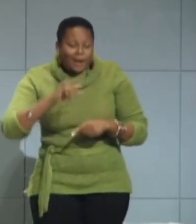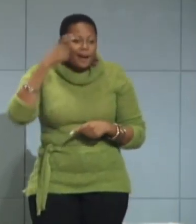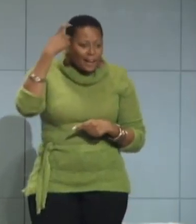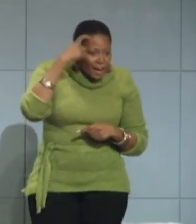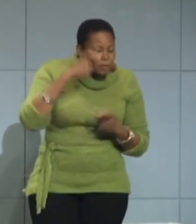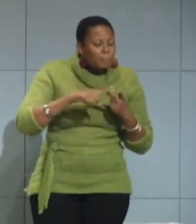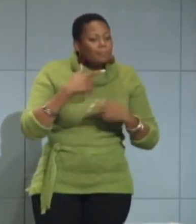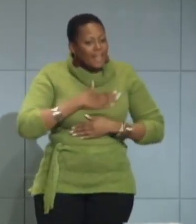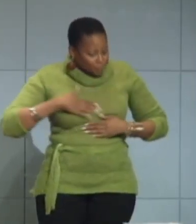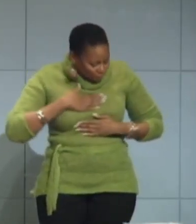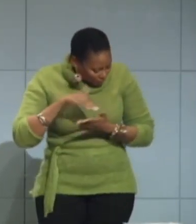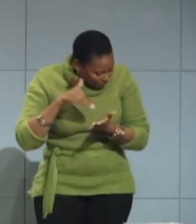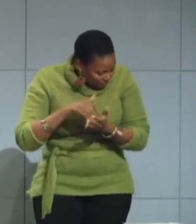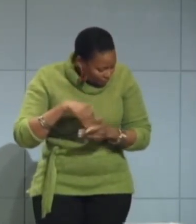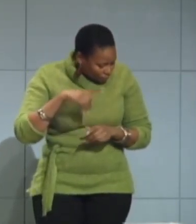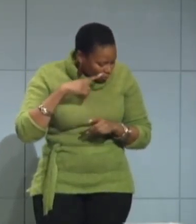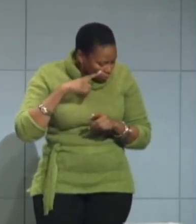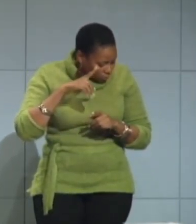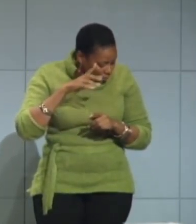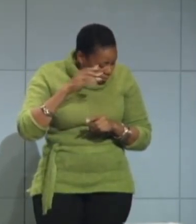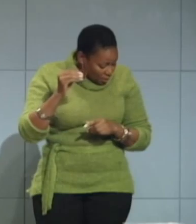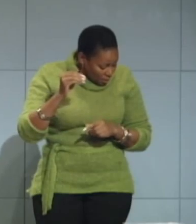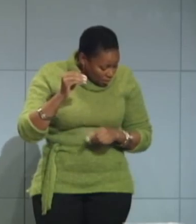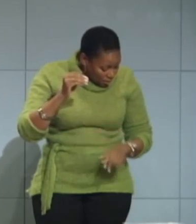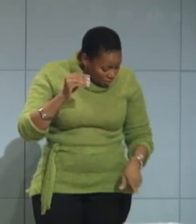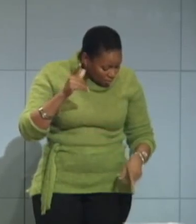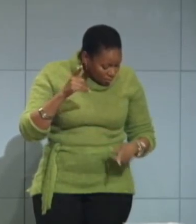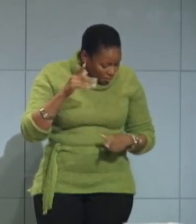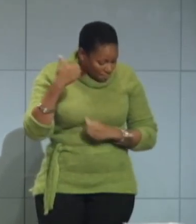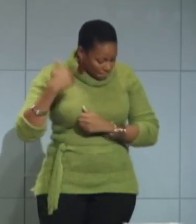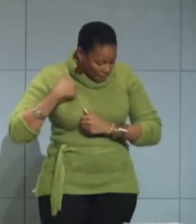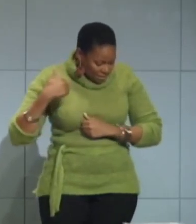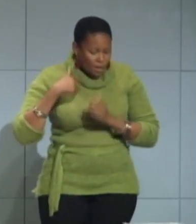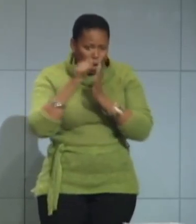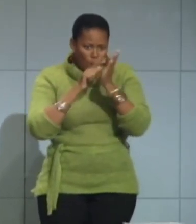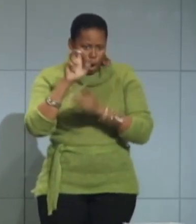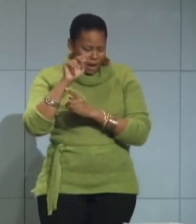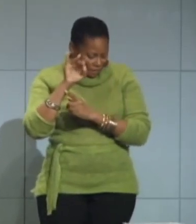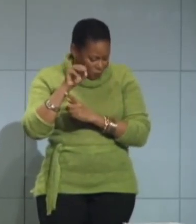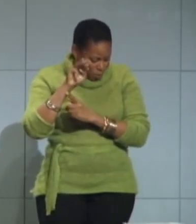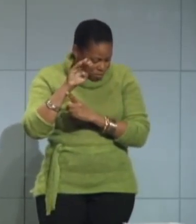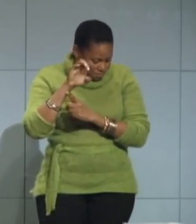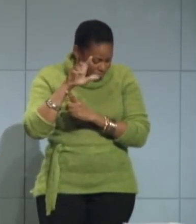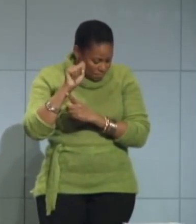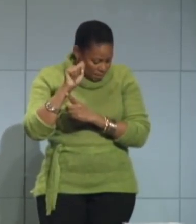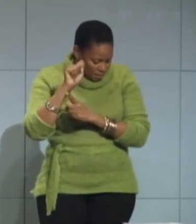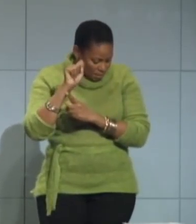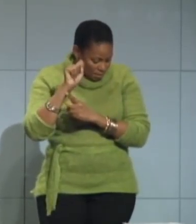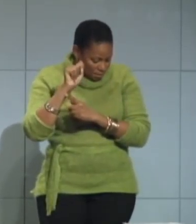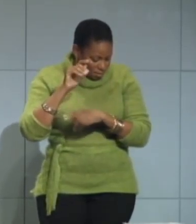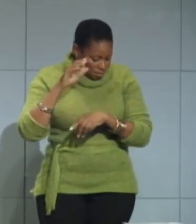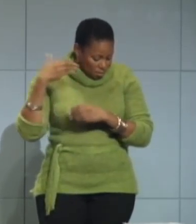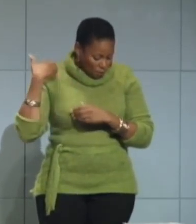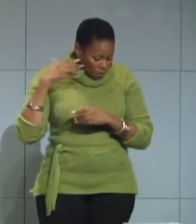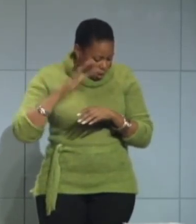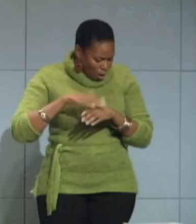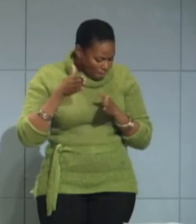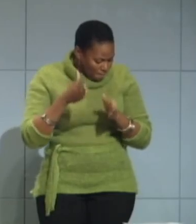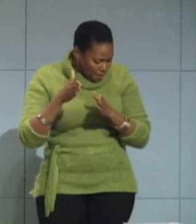Diversity and Equity, and we want to thank all of the MSSD and Clare Center students for being here today. Thank you very much.